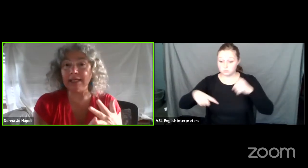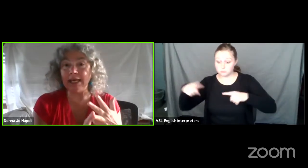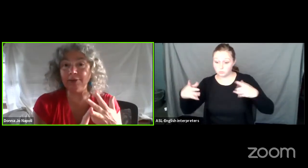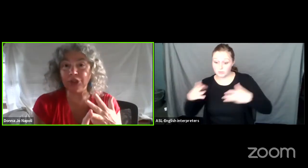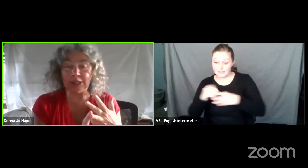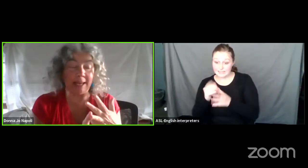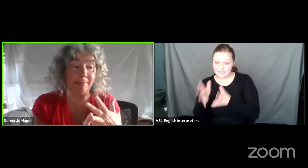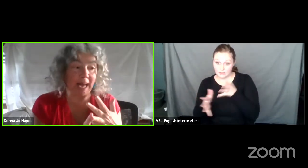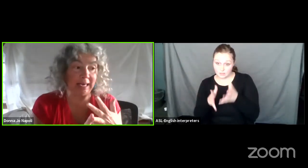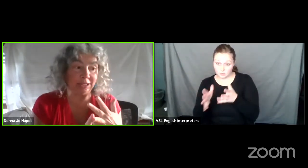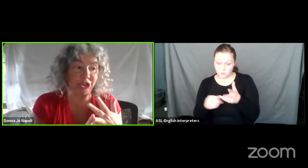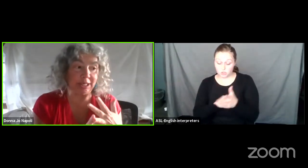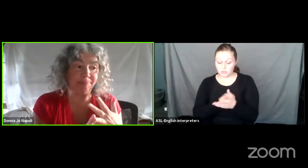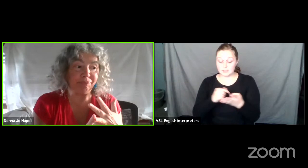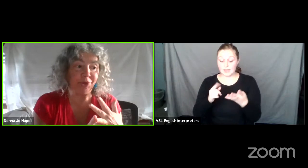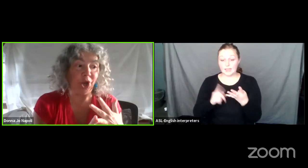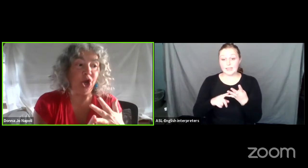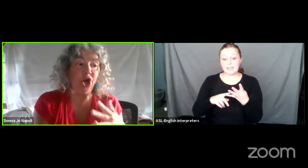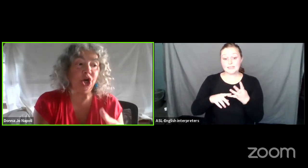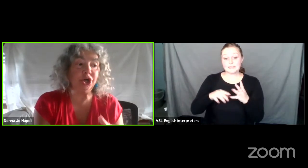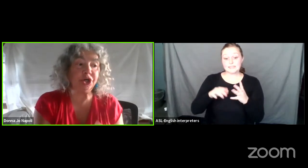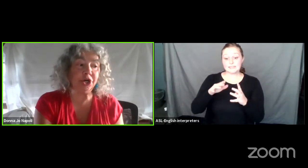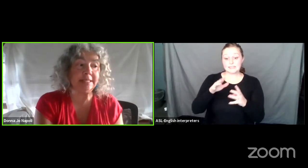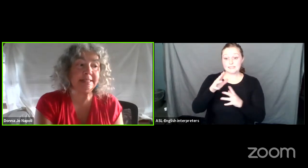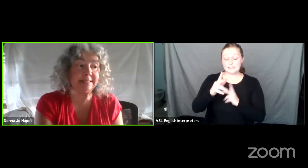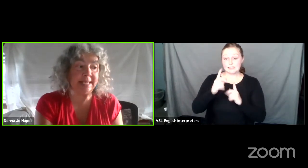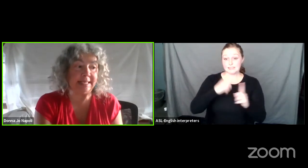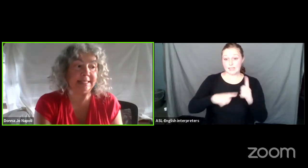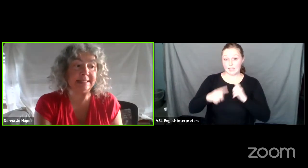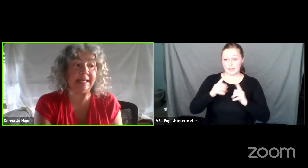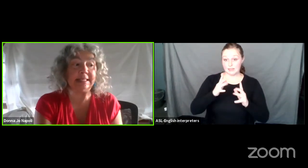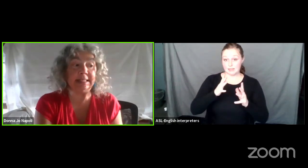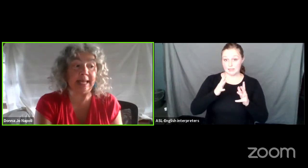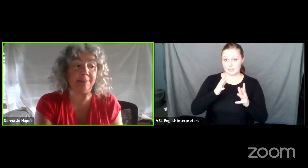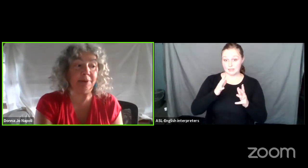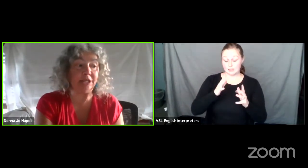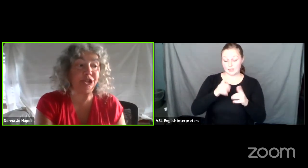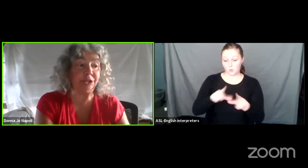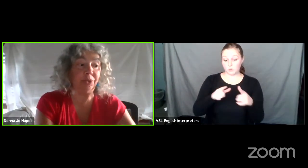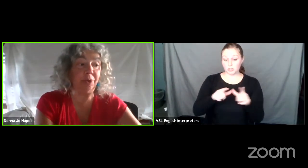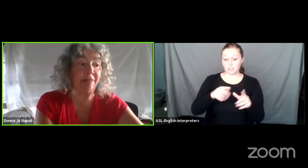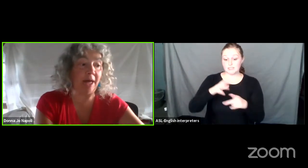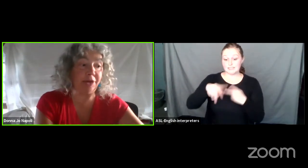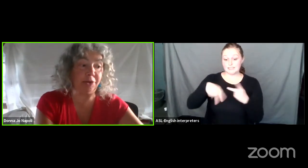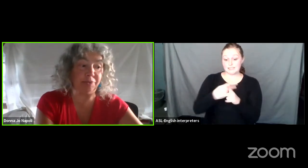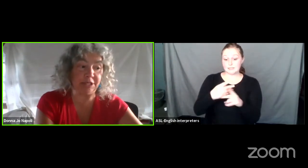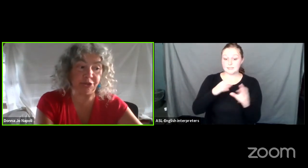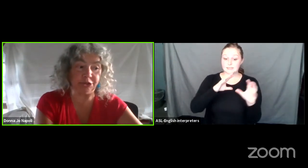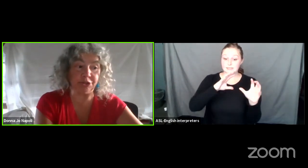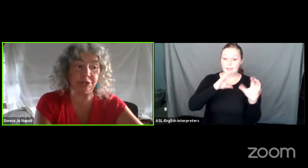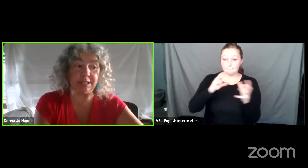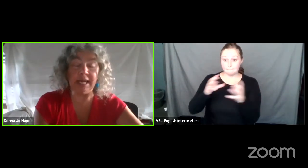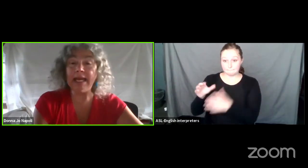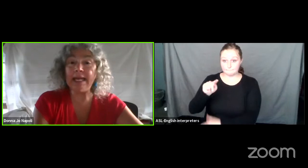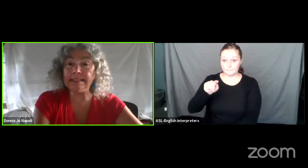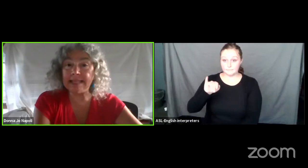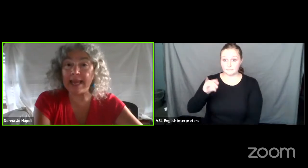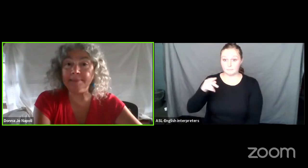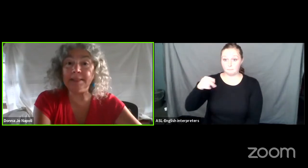and sign language typology. Her current studies, in collaboration with other